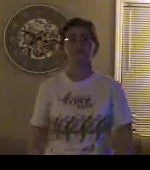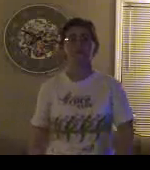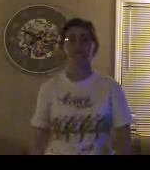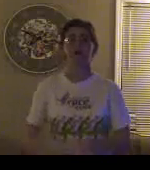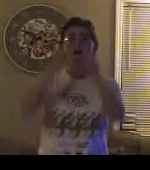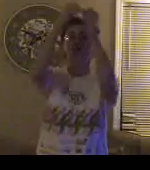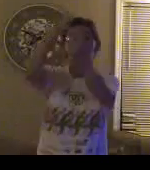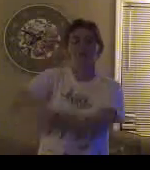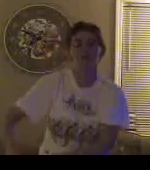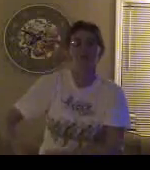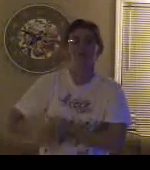or by